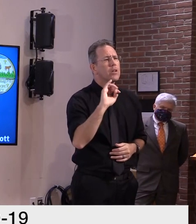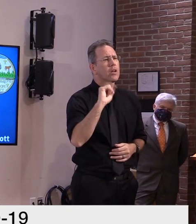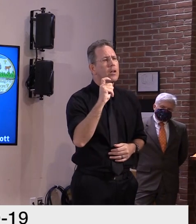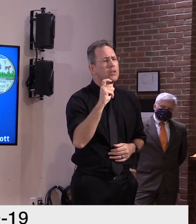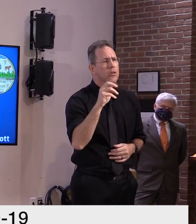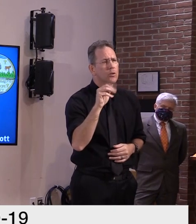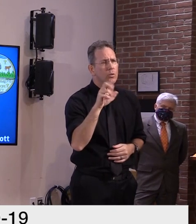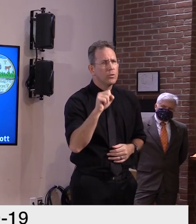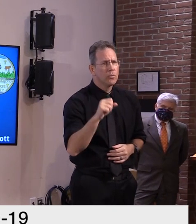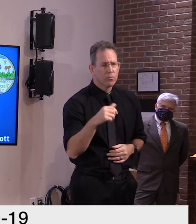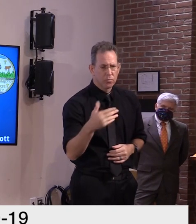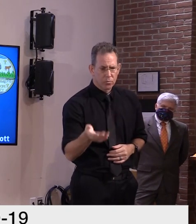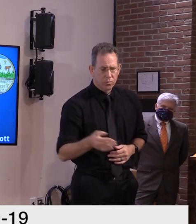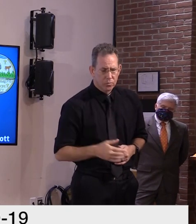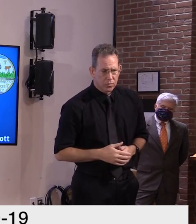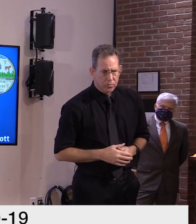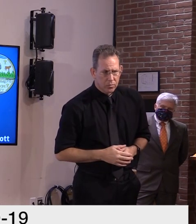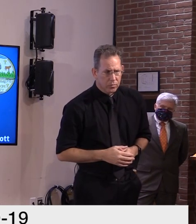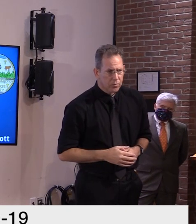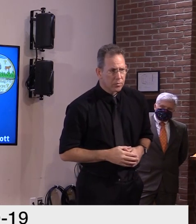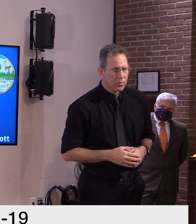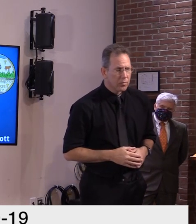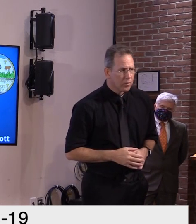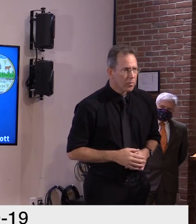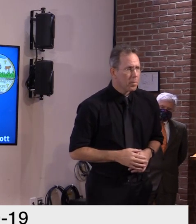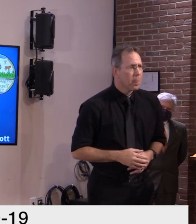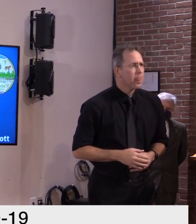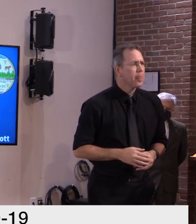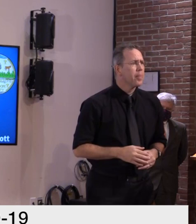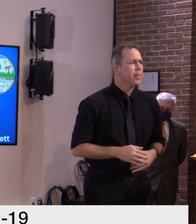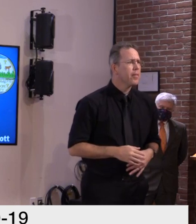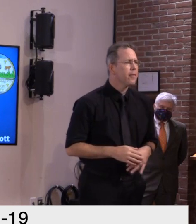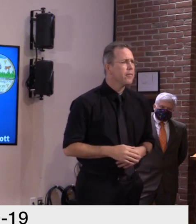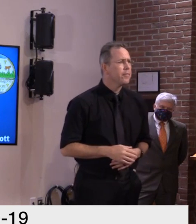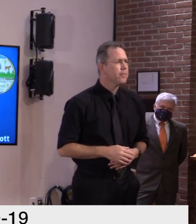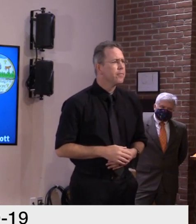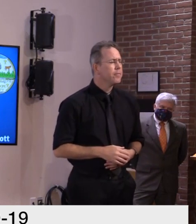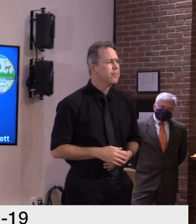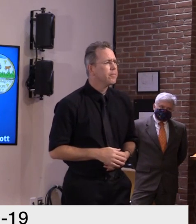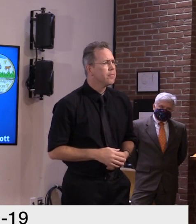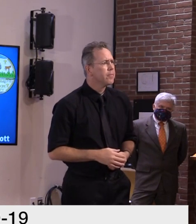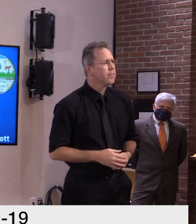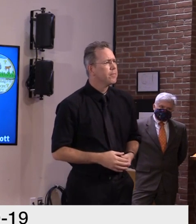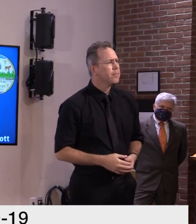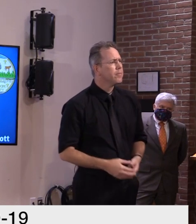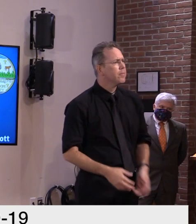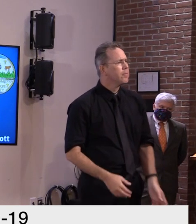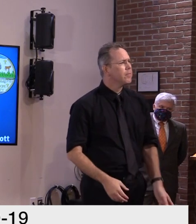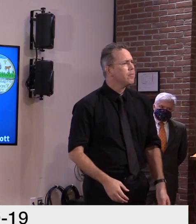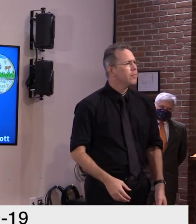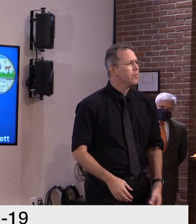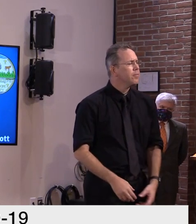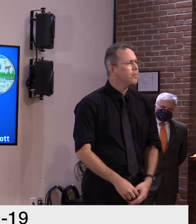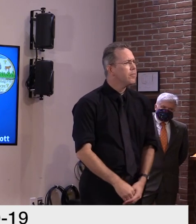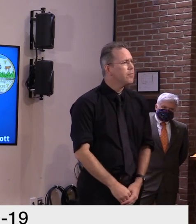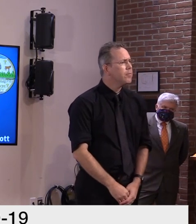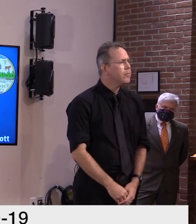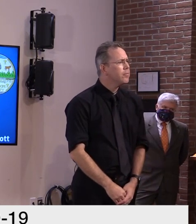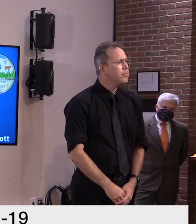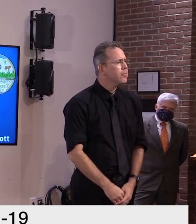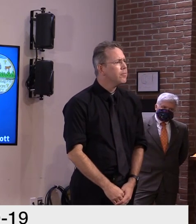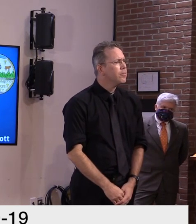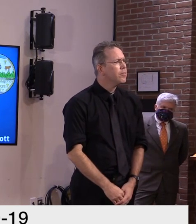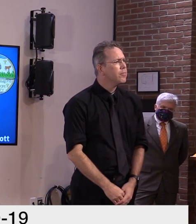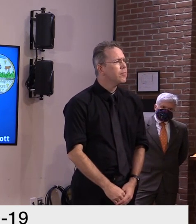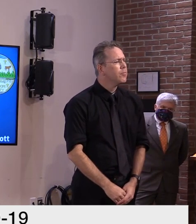Avery, WCAX. Dr. Levine, the American Society for Microbiology did a survey of various labs across the country, and they reported that there was a shortage